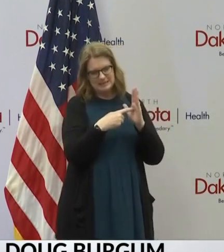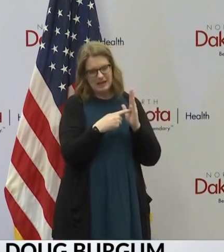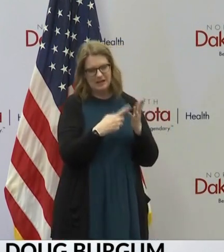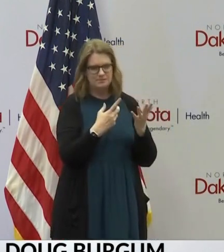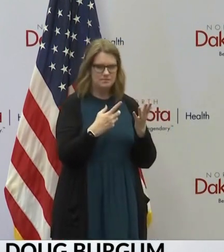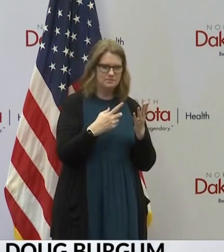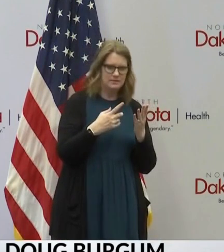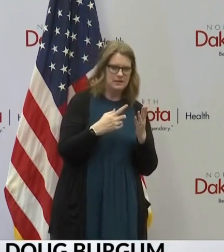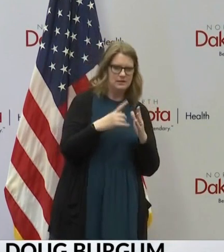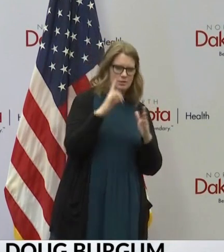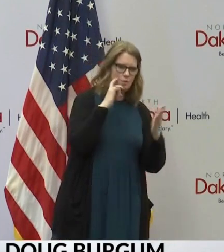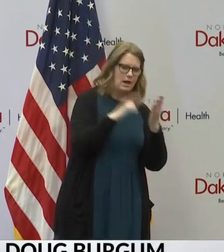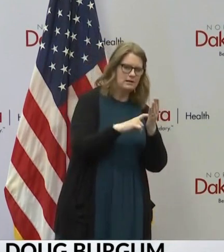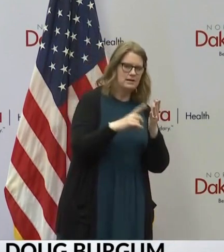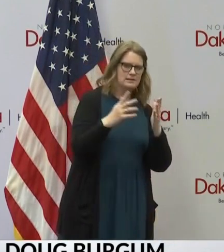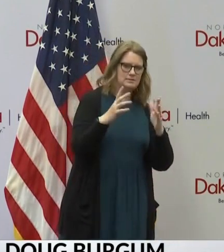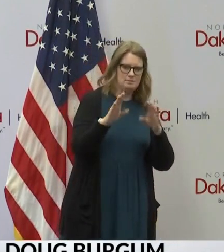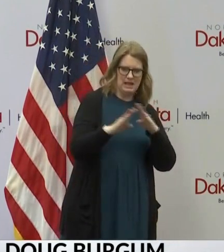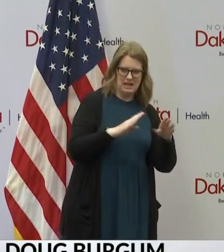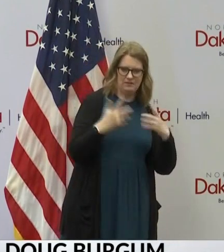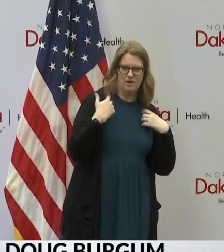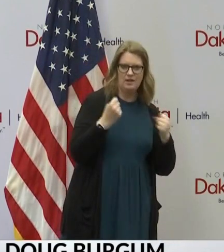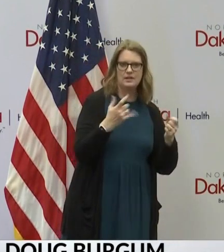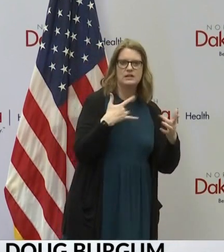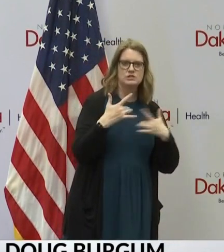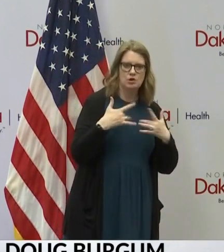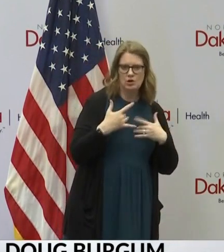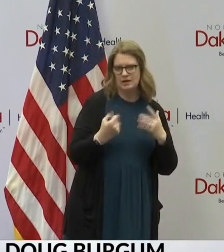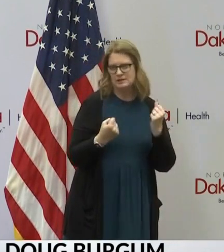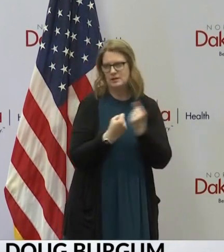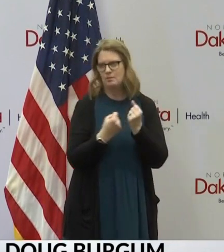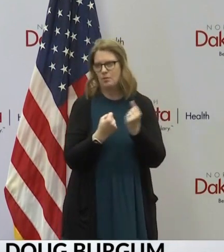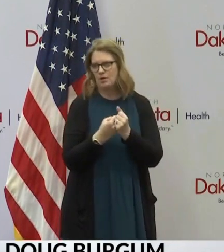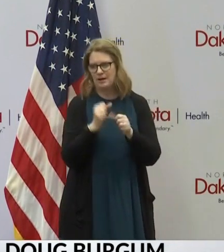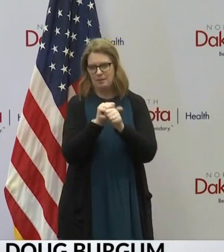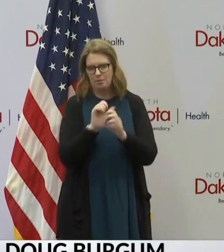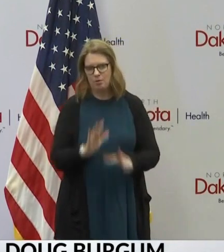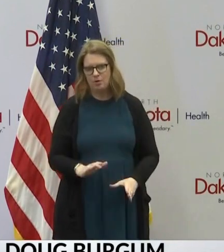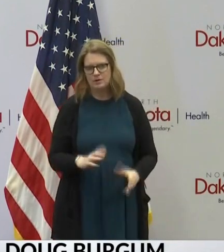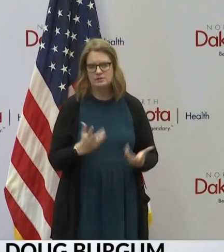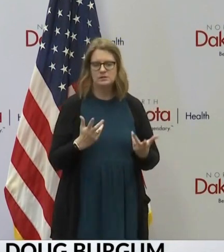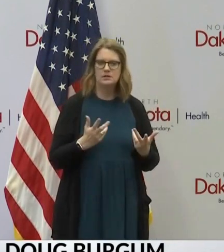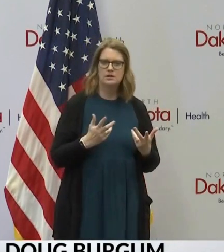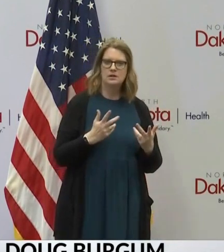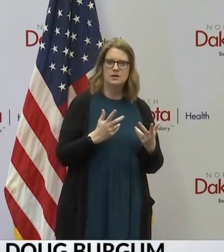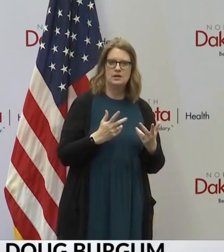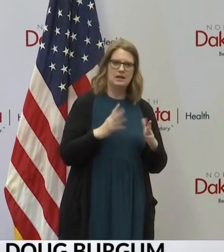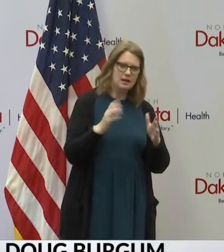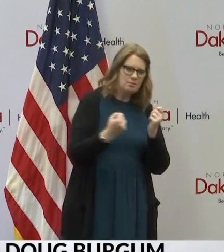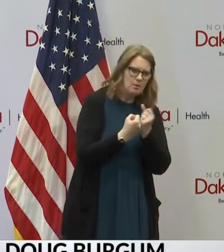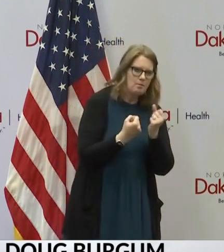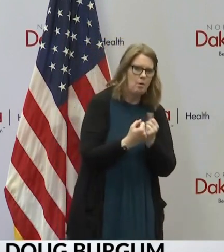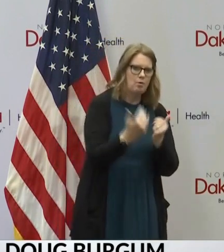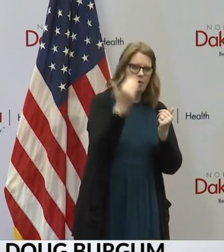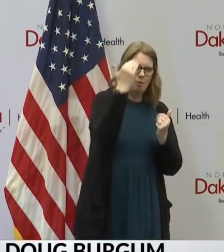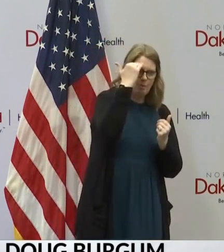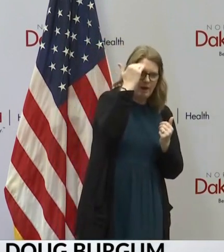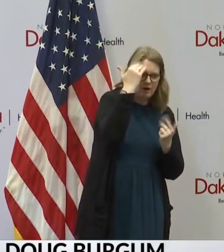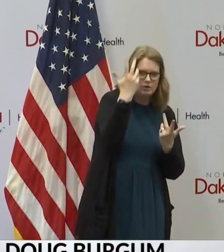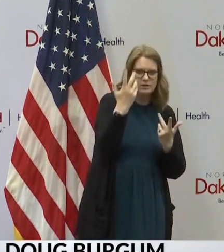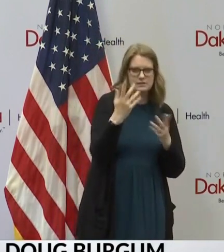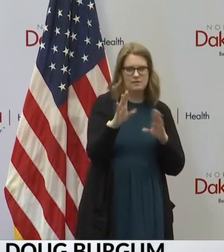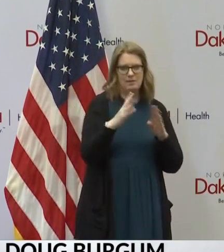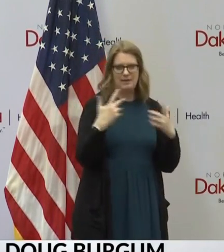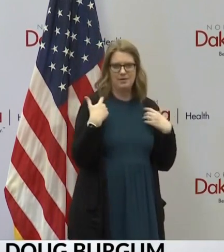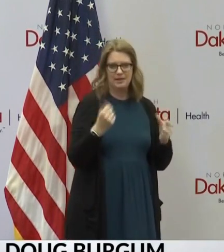to recognize behavioral health concerns, supporting employees while they're teleworking, how employers can promote awareness of behavioral